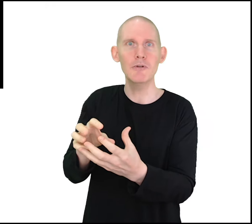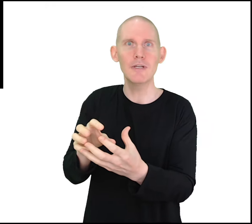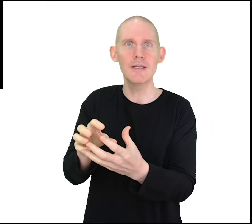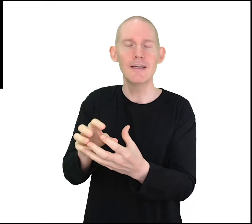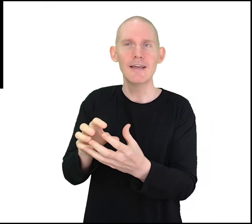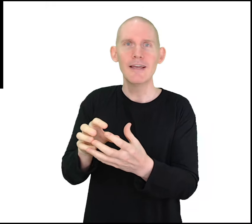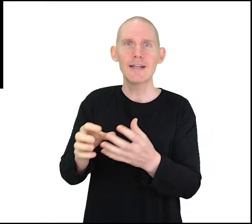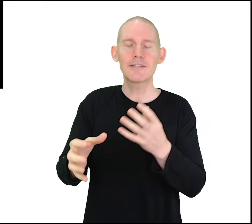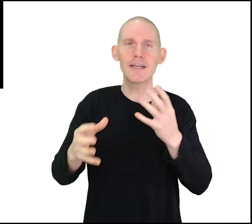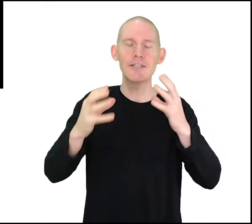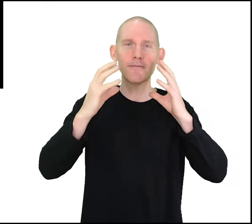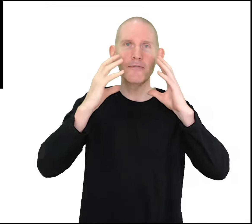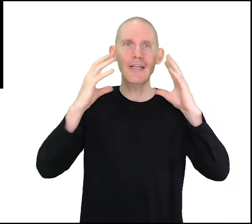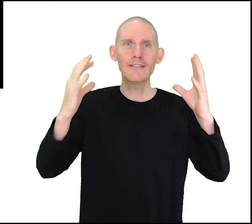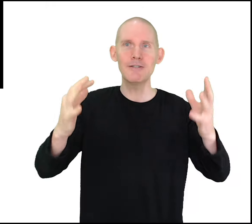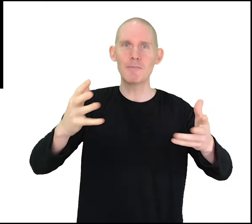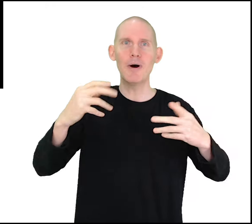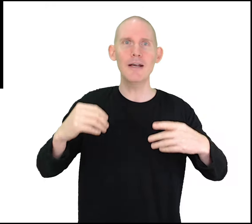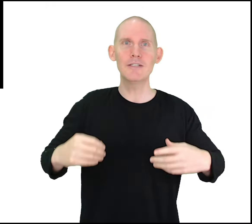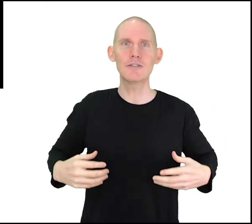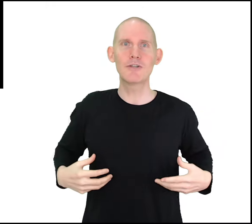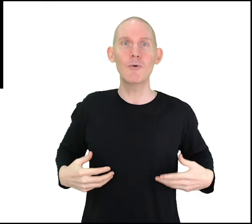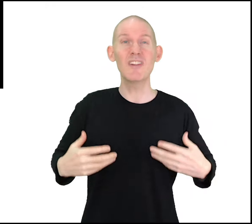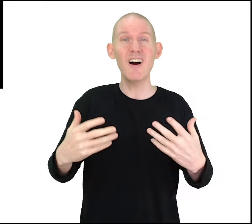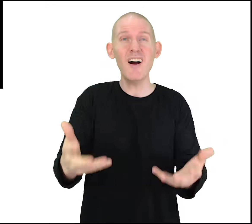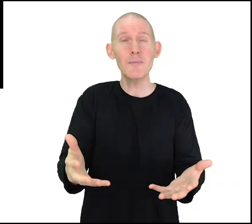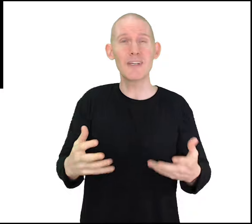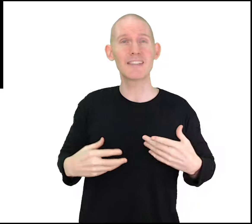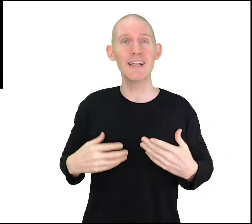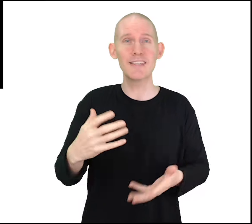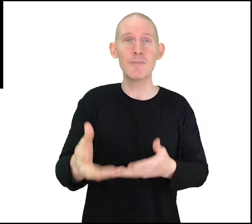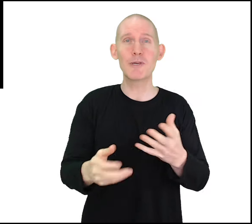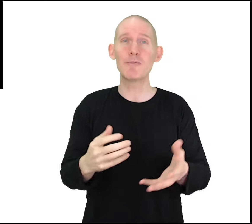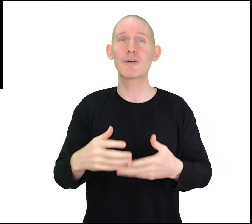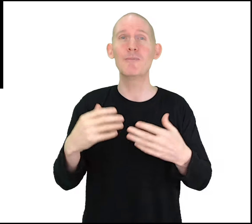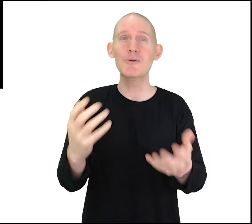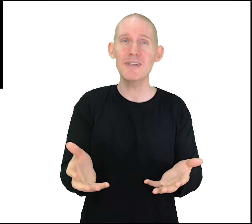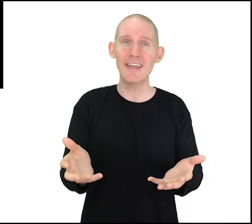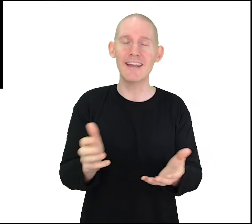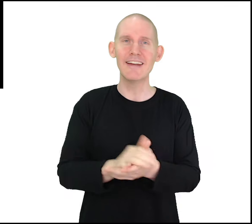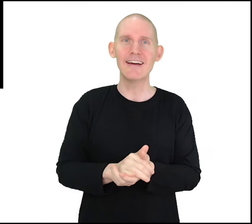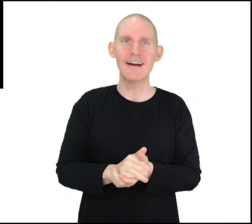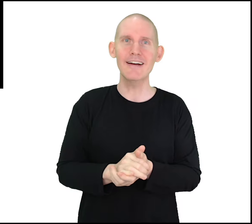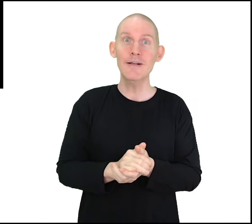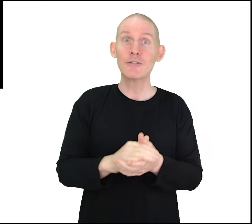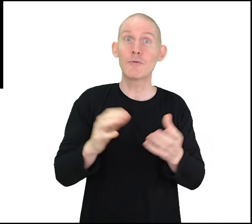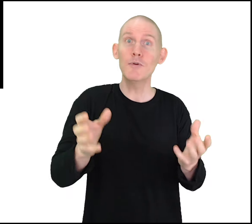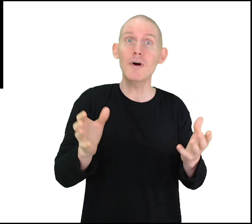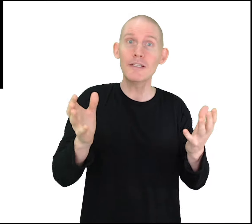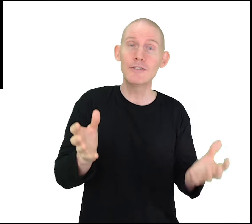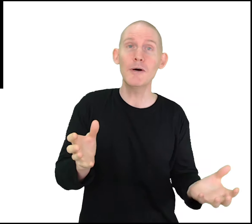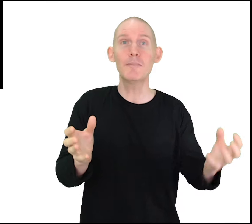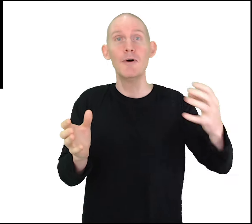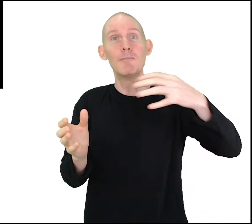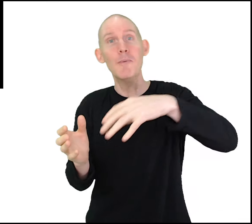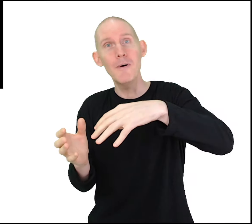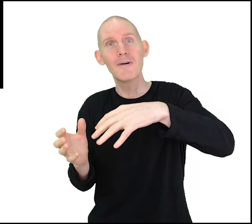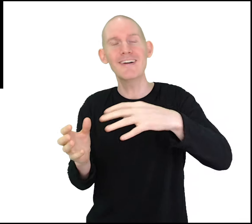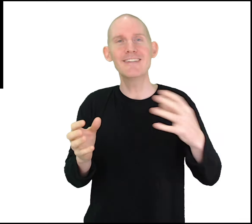community, it's like your face and your body just go along because that's how people communicate. So if you want to jump more into